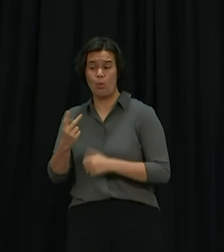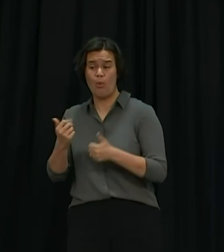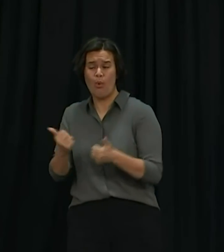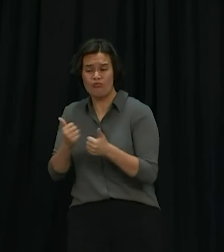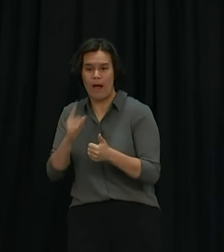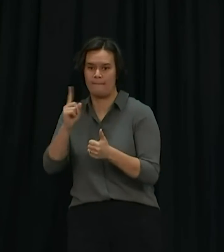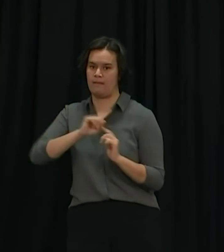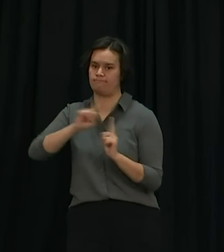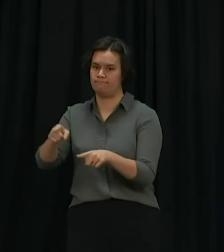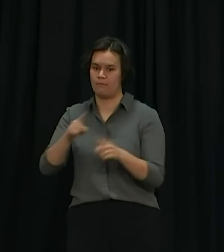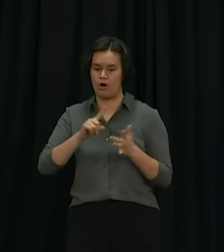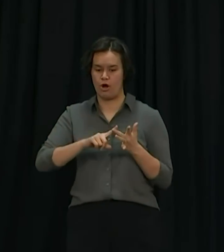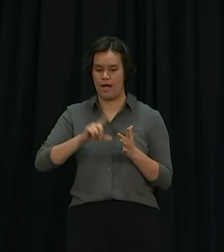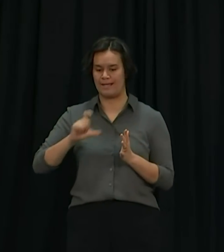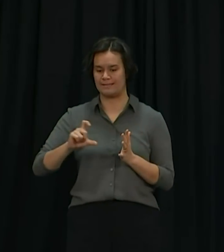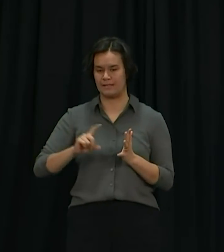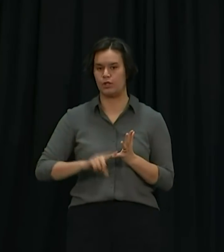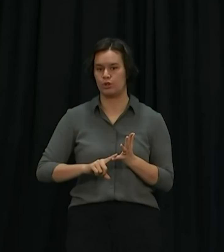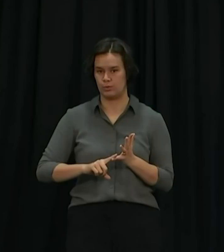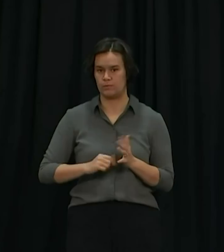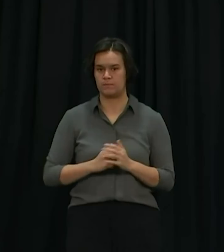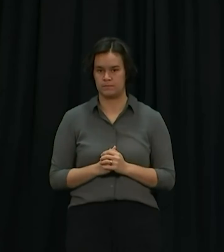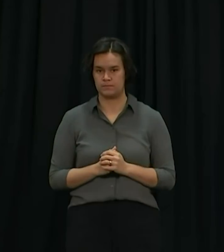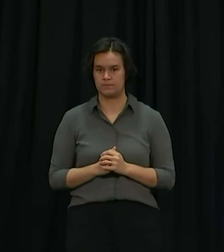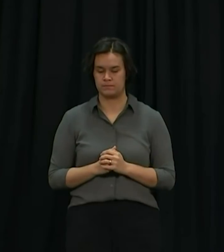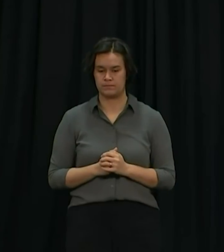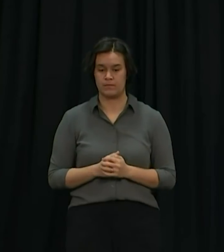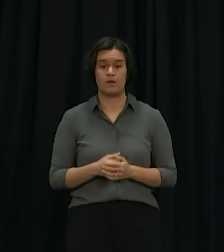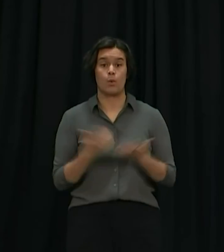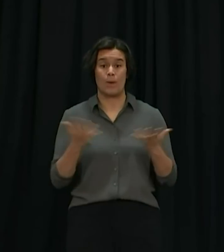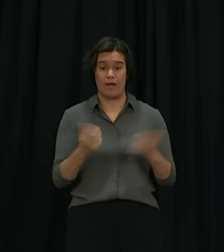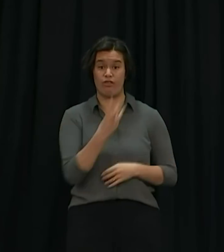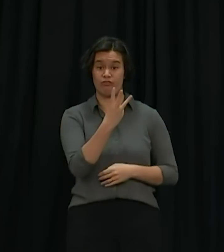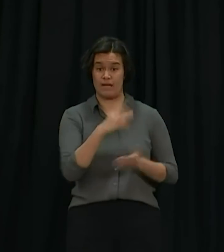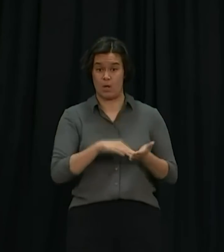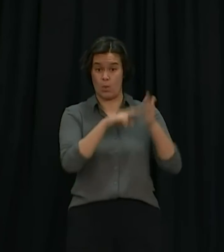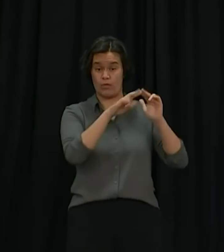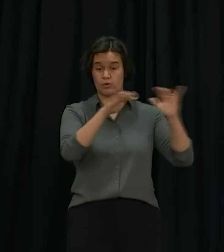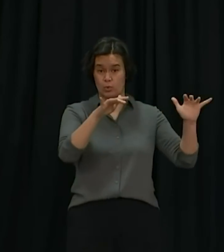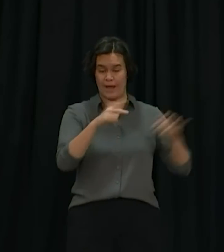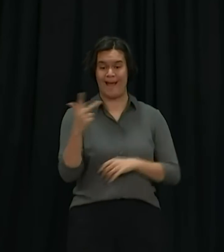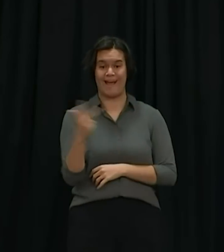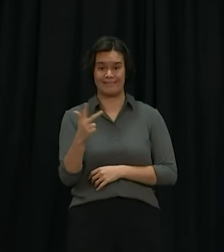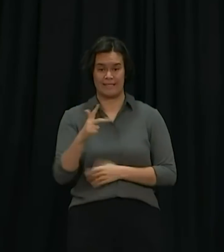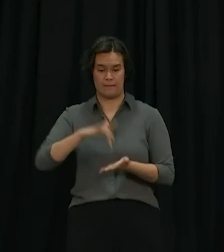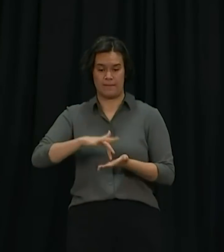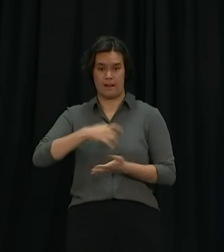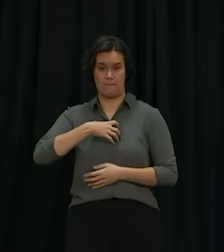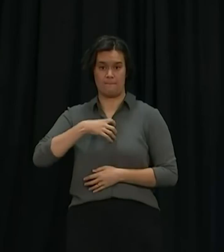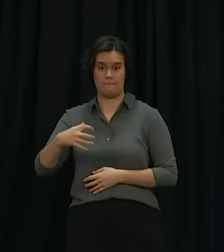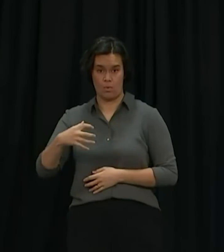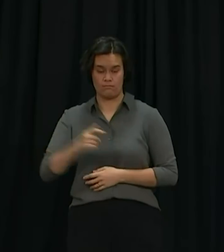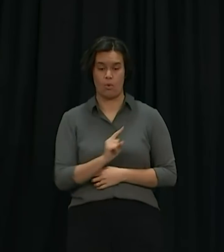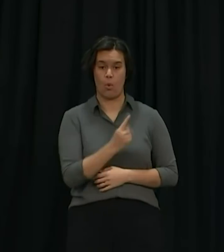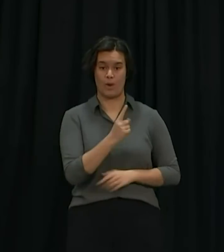condition in intensive care. 3 of those cases are in North Shore Hospital, 18 in Middlemore Hospital, 13